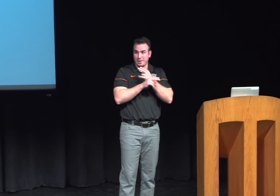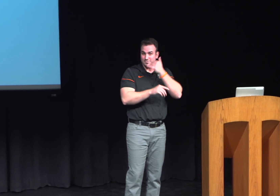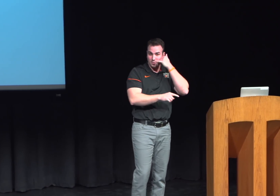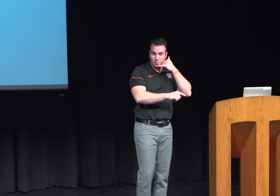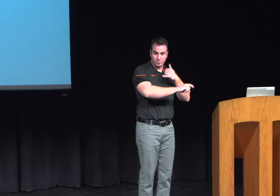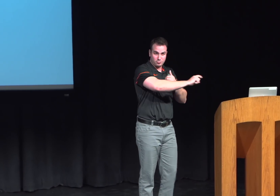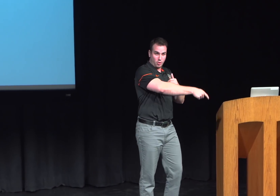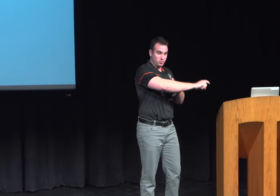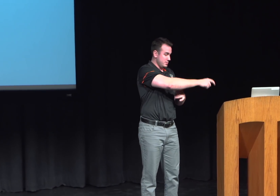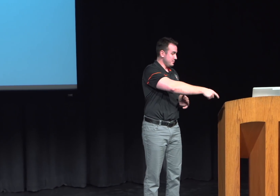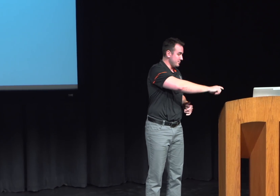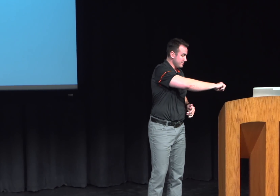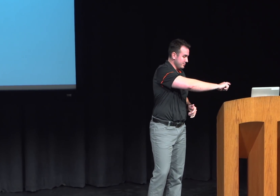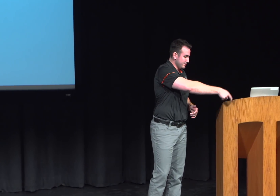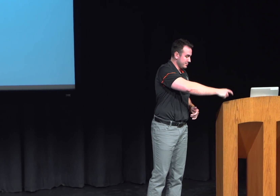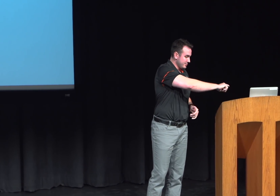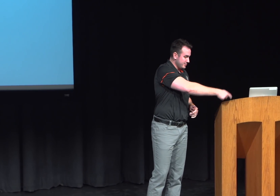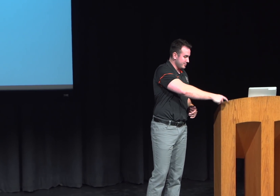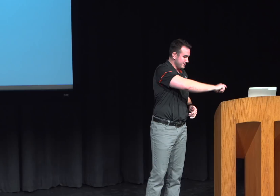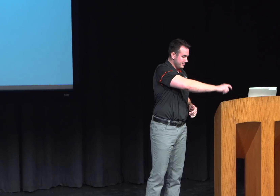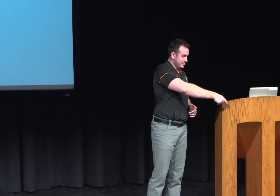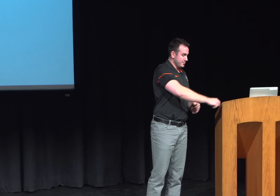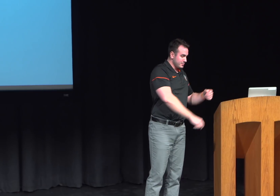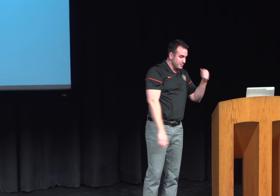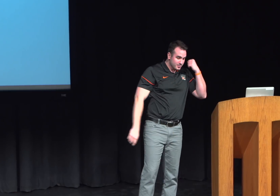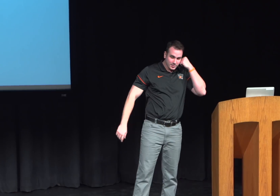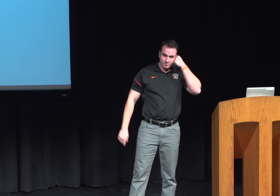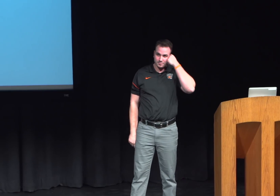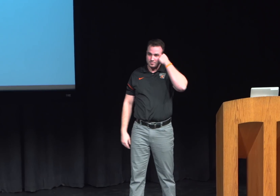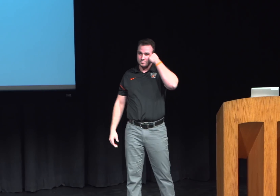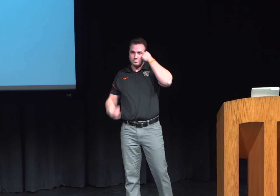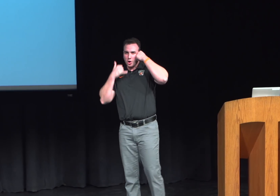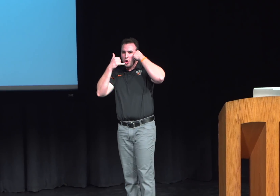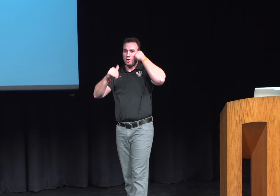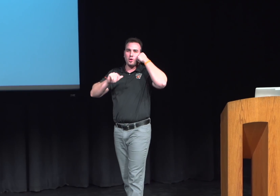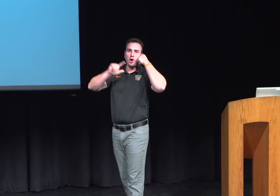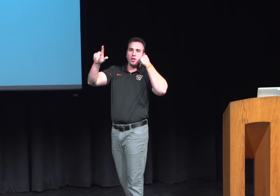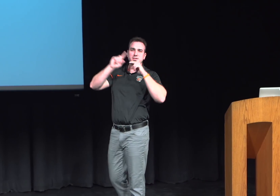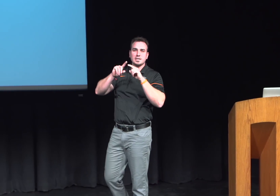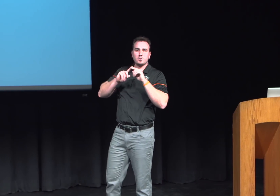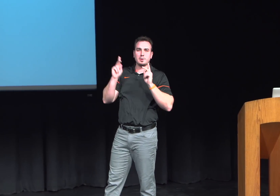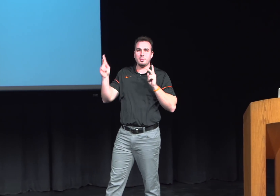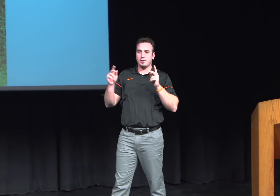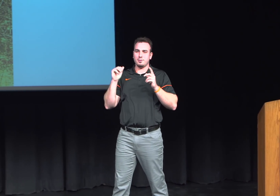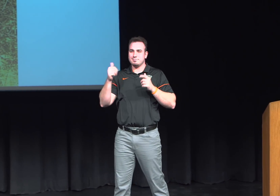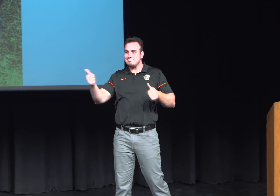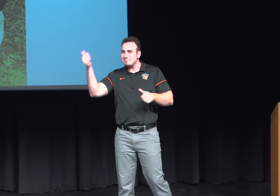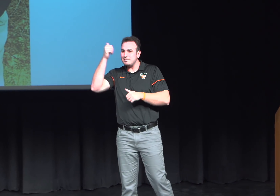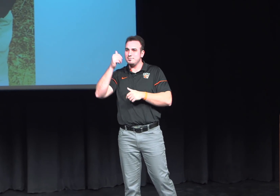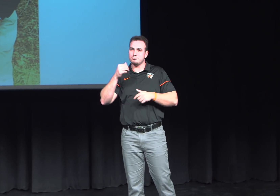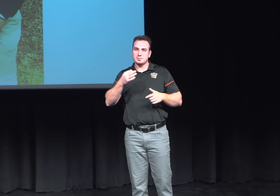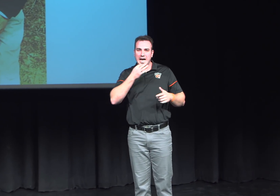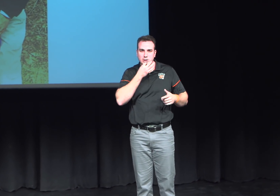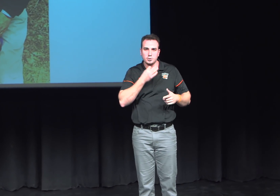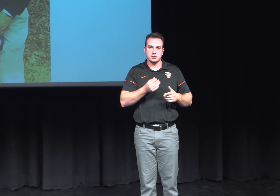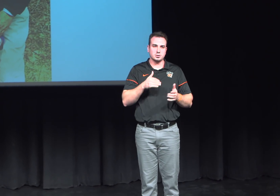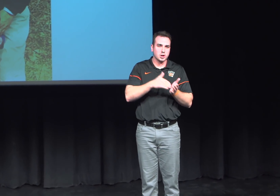were using these type of phones. So we're winding it, and she's calling all different types of people, executives,